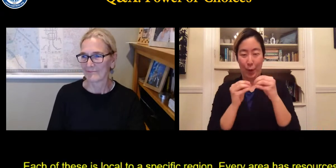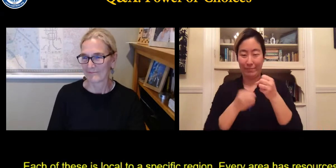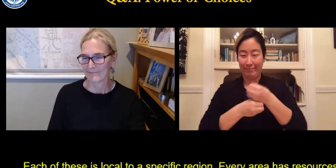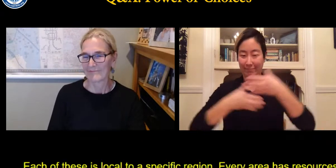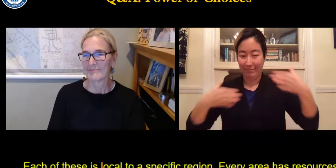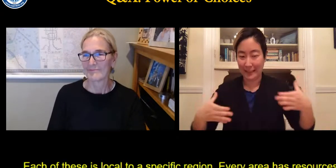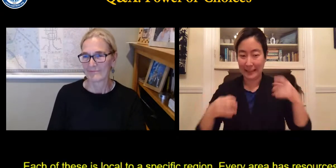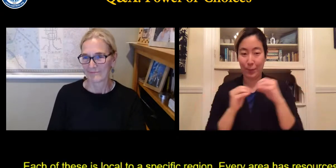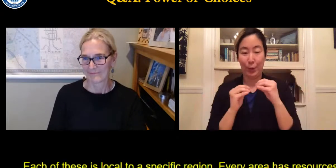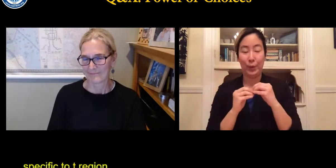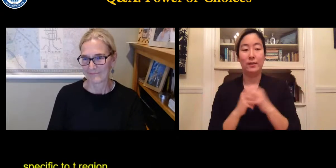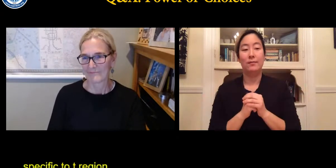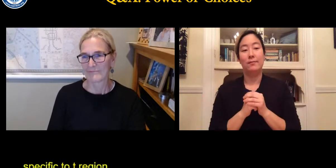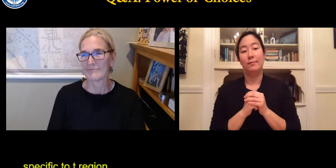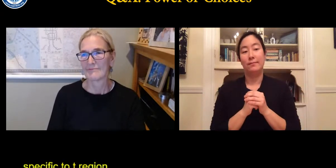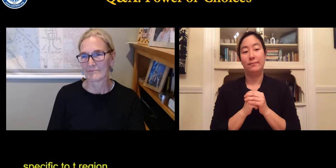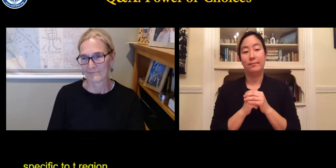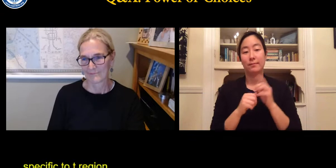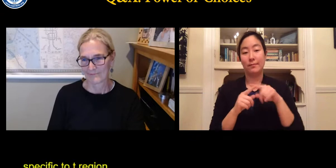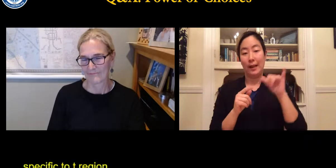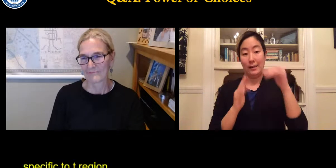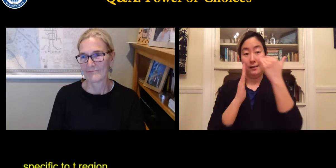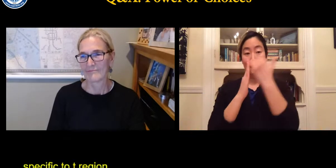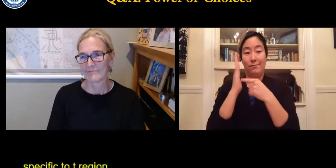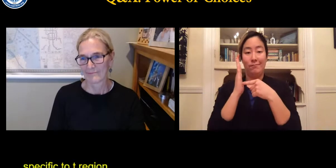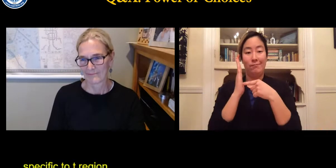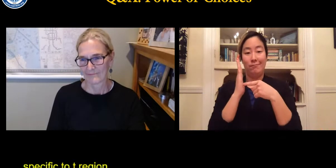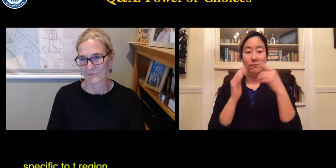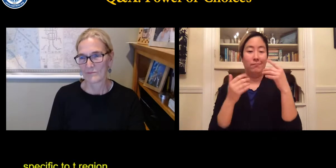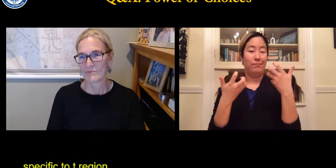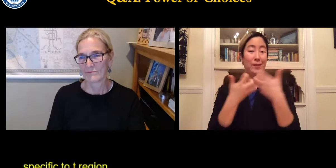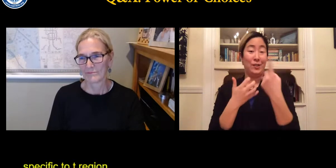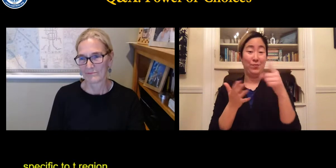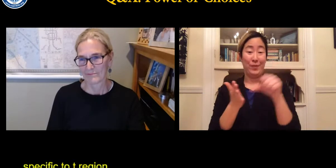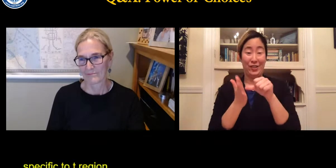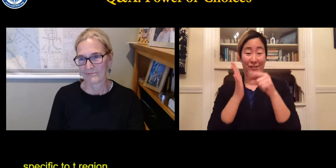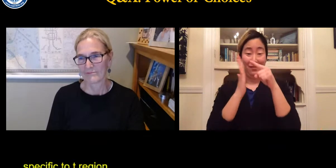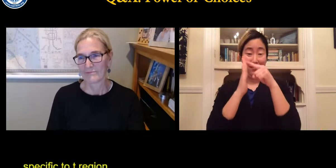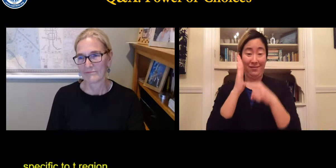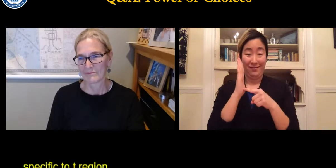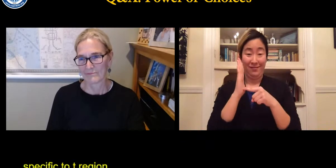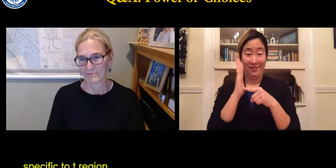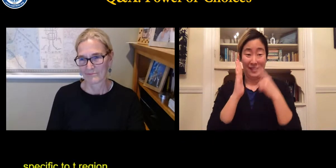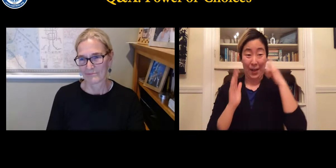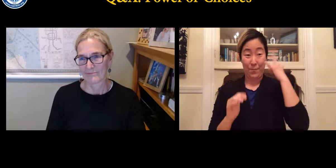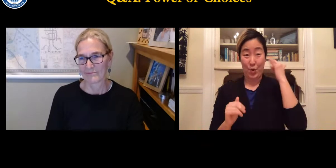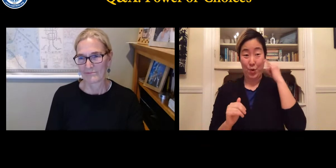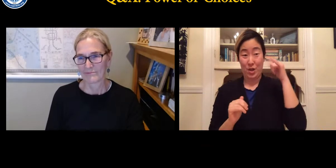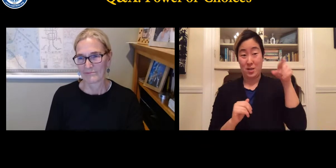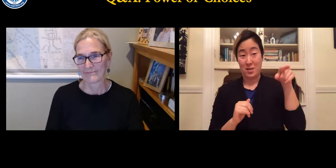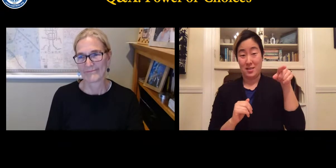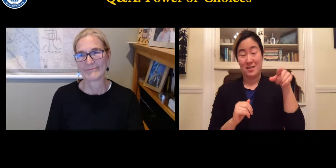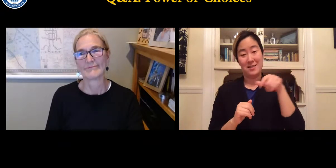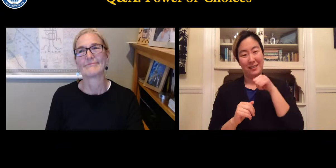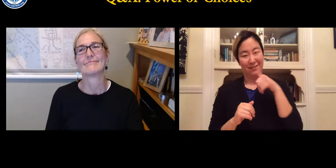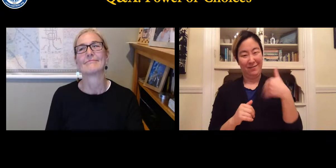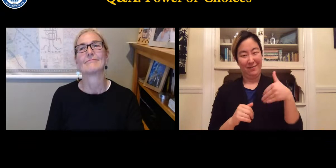However, you can also check in with therapists for lists. I know that we don't have enough that serve the deaf community.